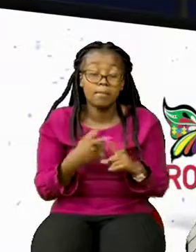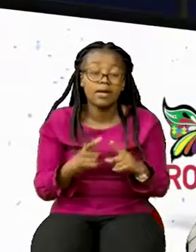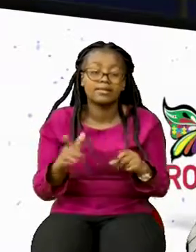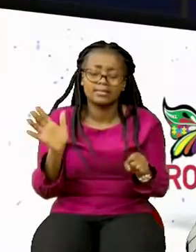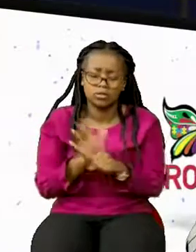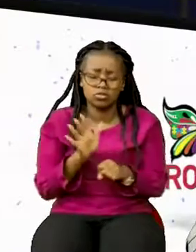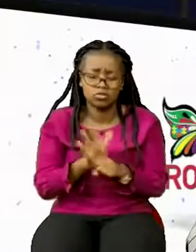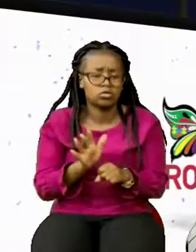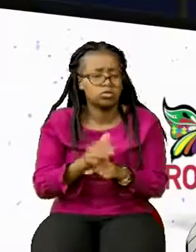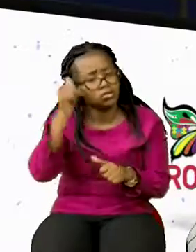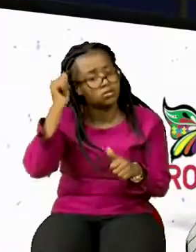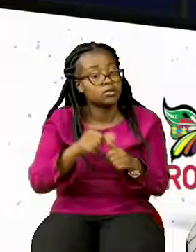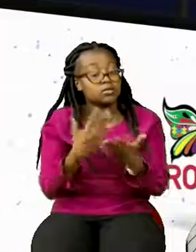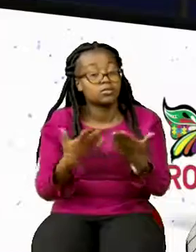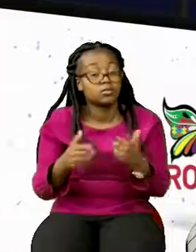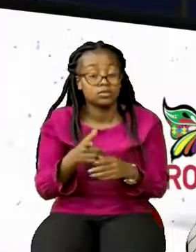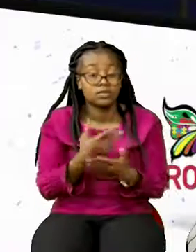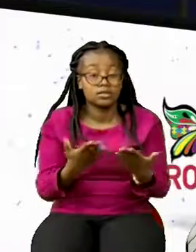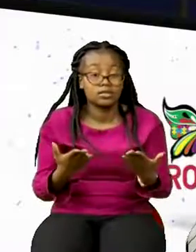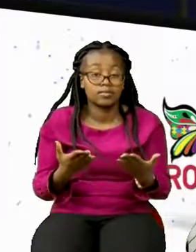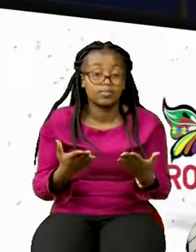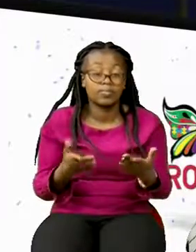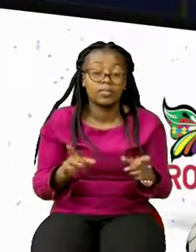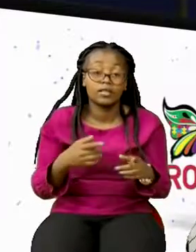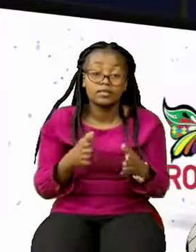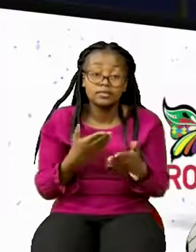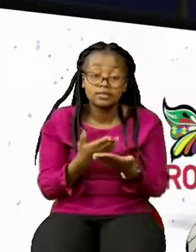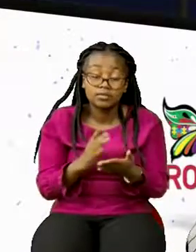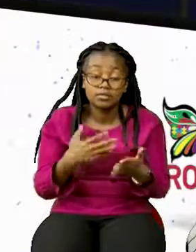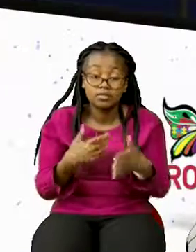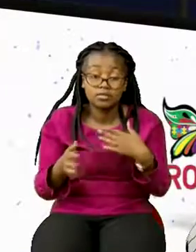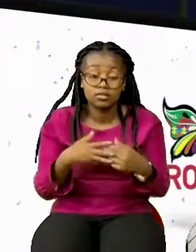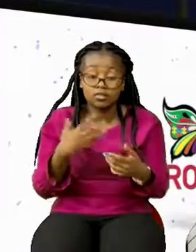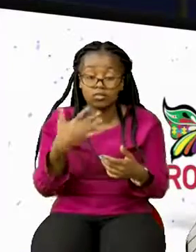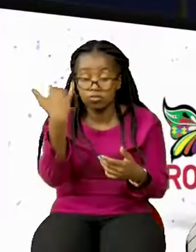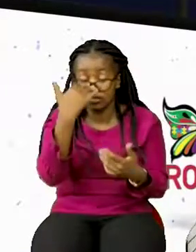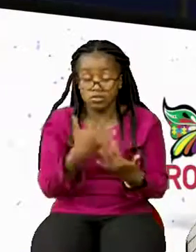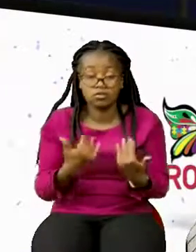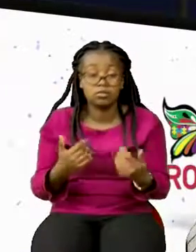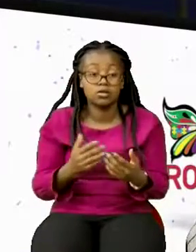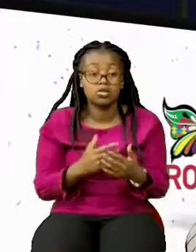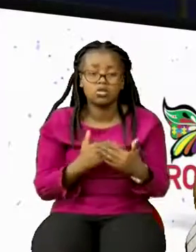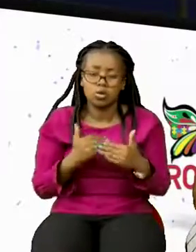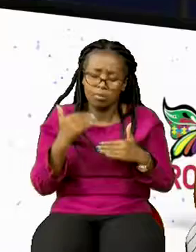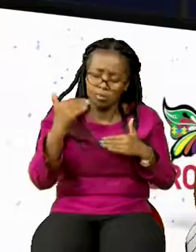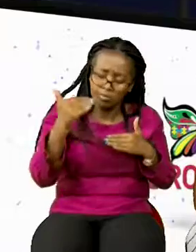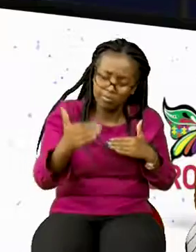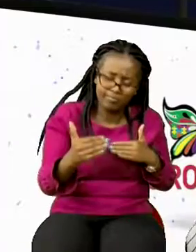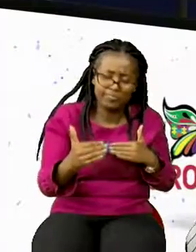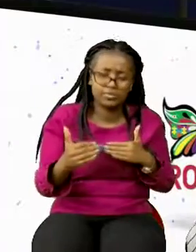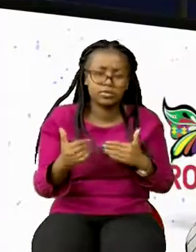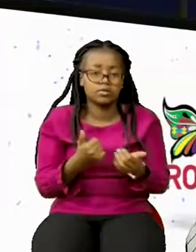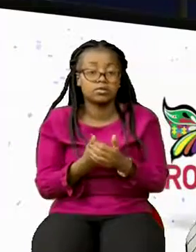excessive. Remember, some of these things are some of the symptoms of autistic children. But when it goes beyond the